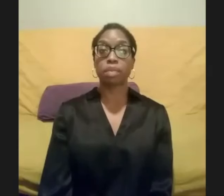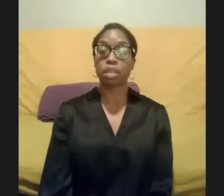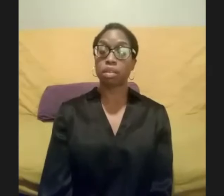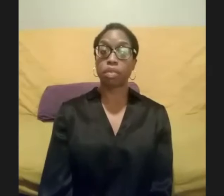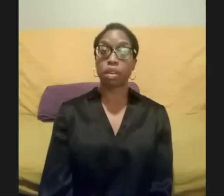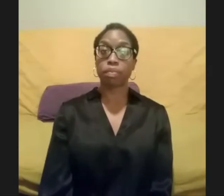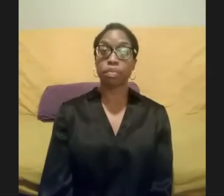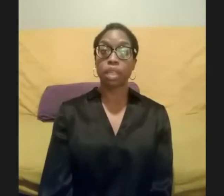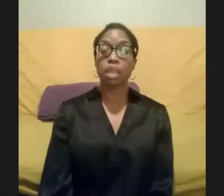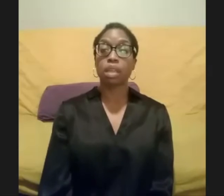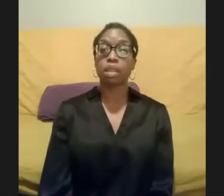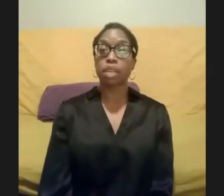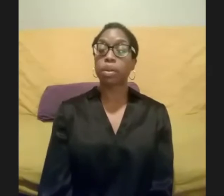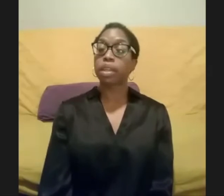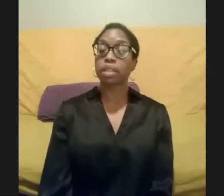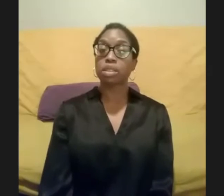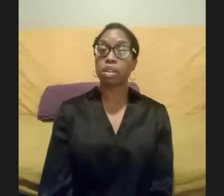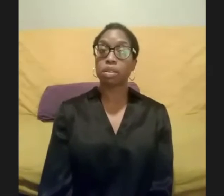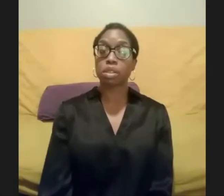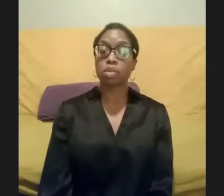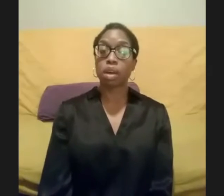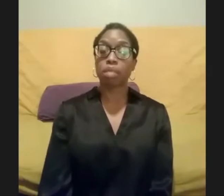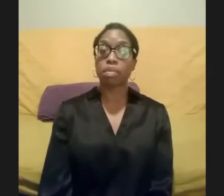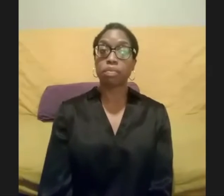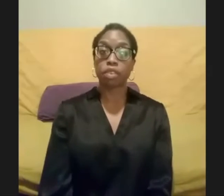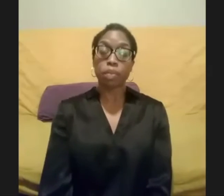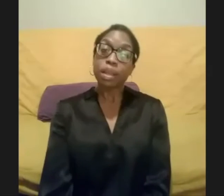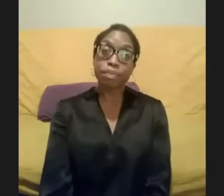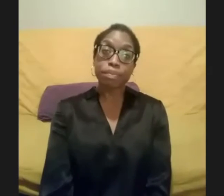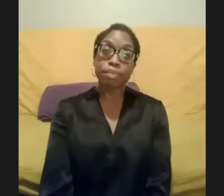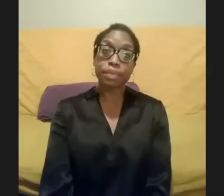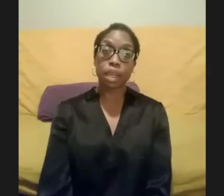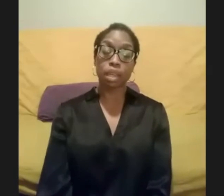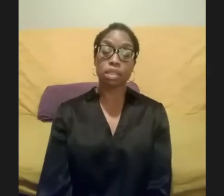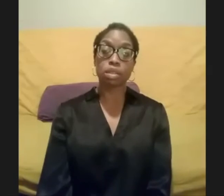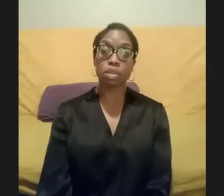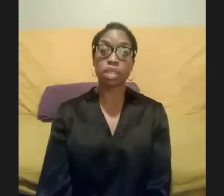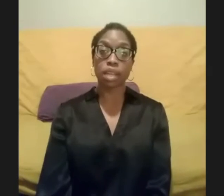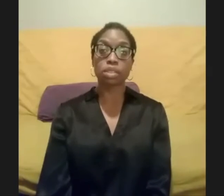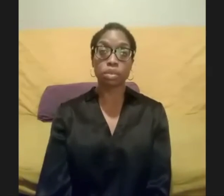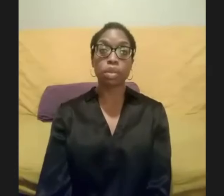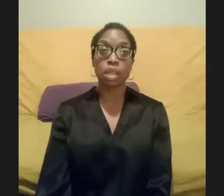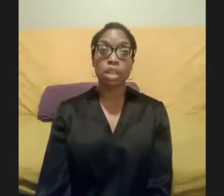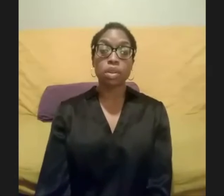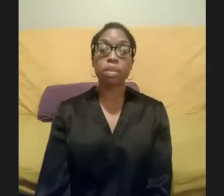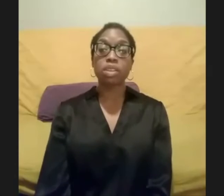of thyroid cancer and also lymphoma. So there's that too. So anybody who has